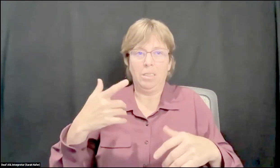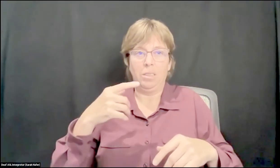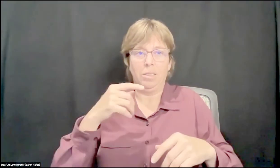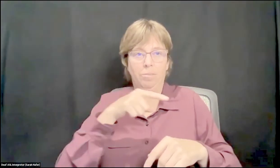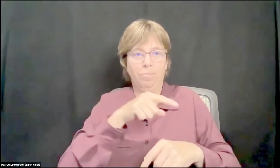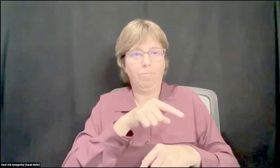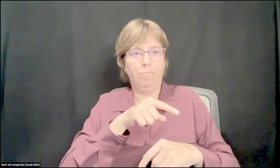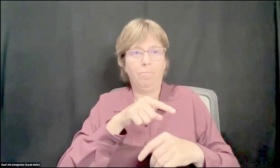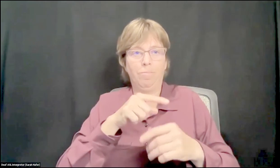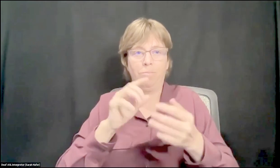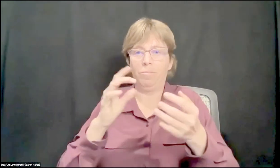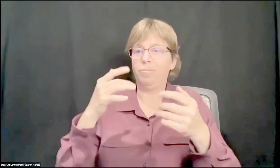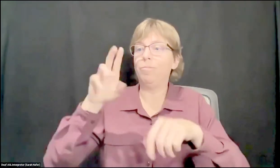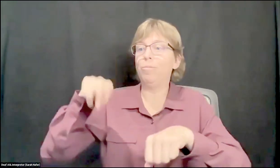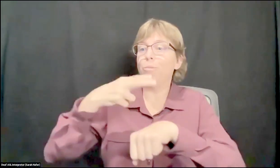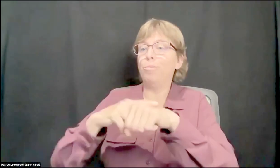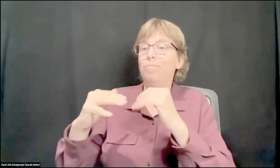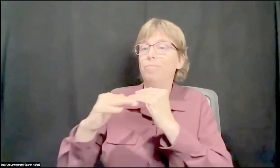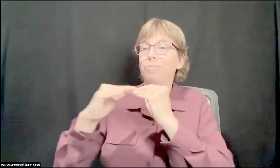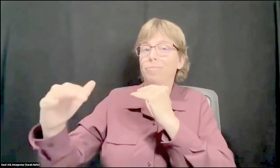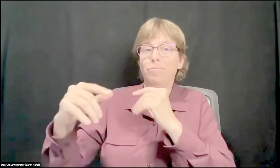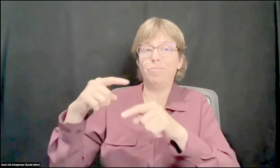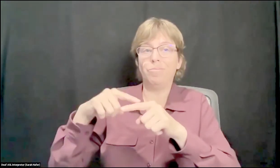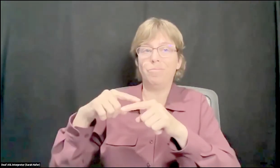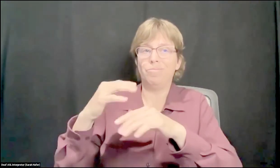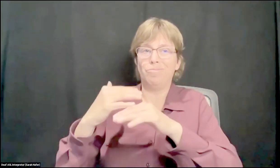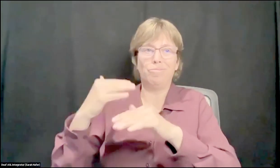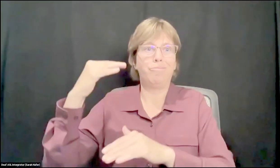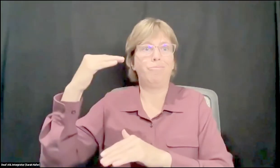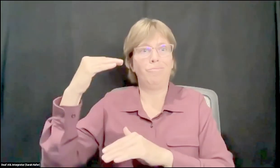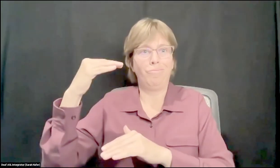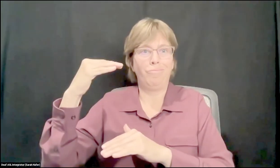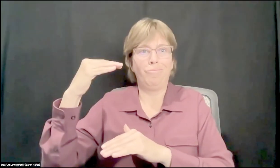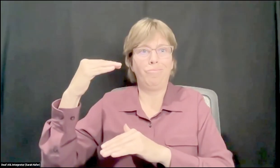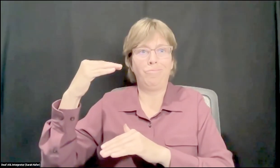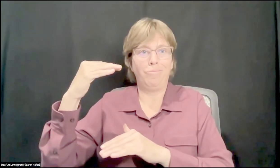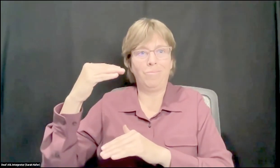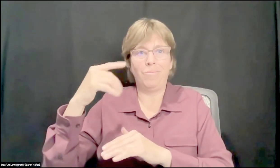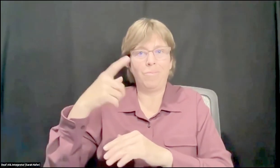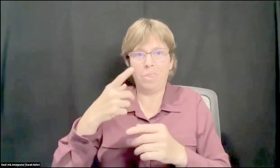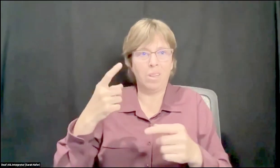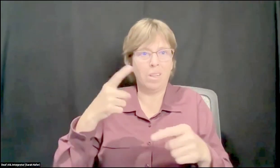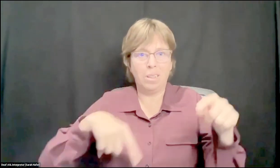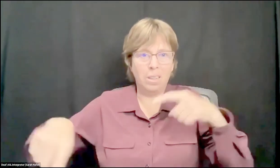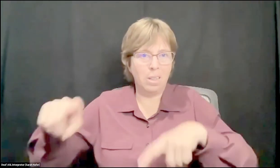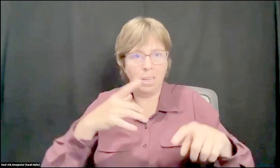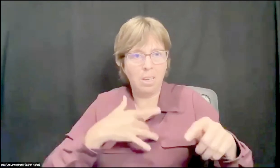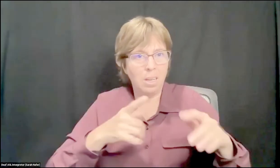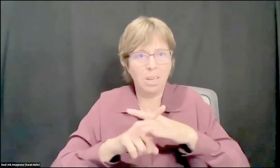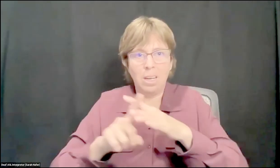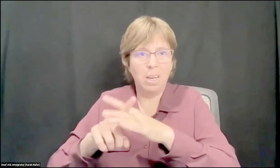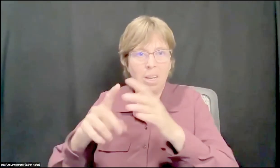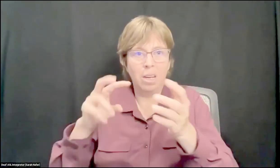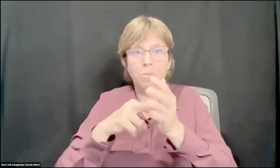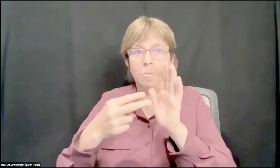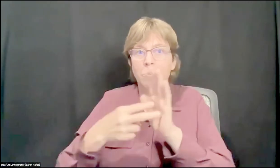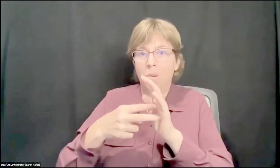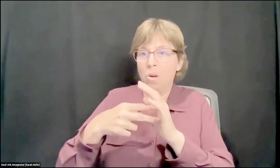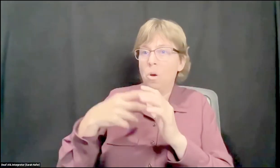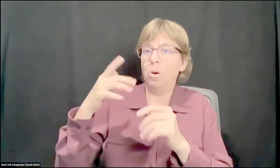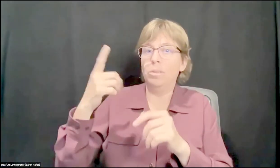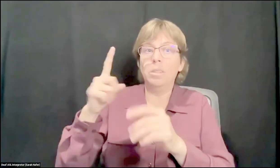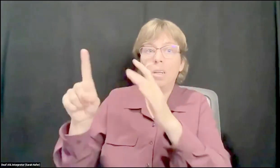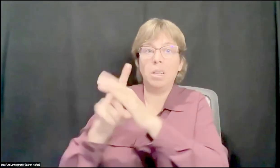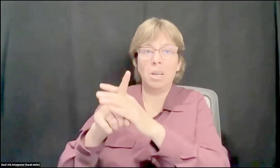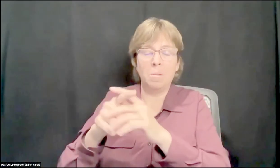just comes out and spreads rapidly. So we are still at pandemic. We're still in really the acute phase of the